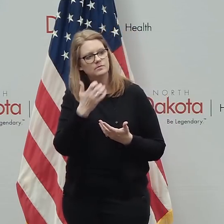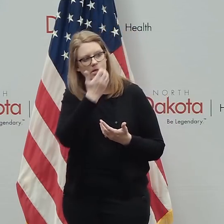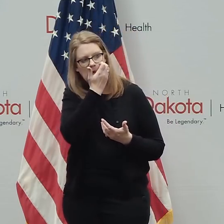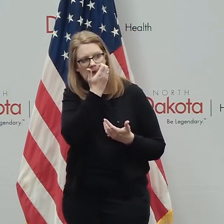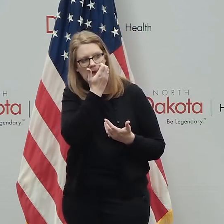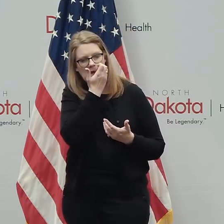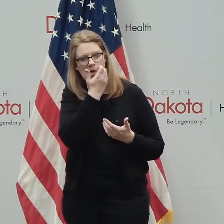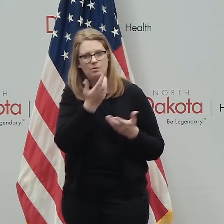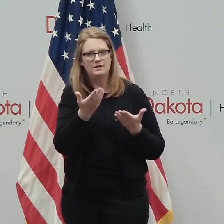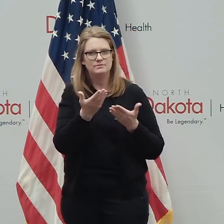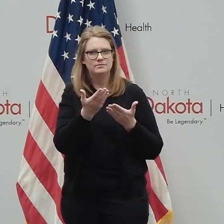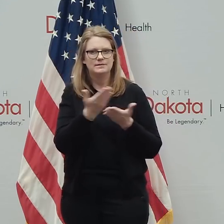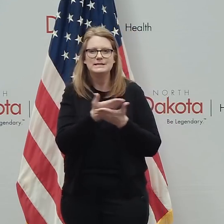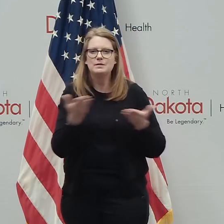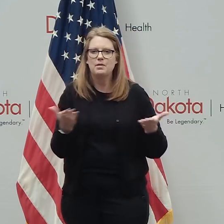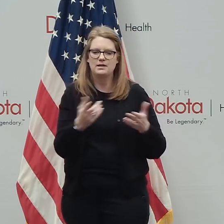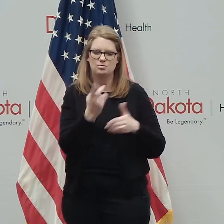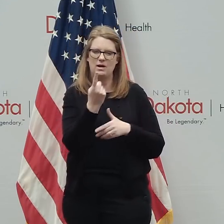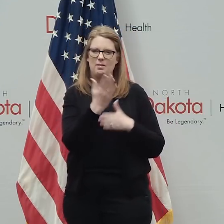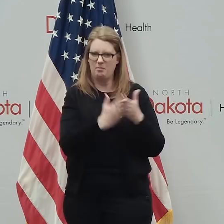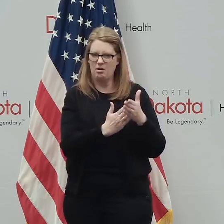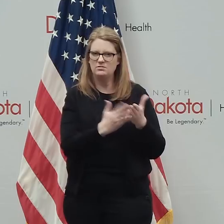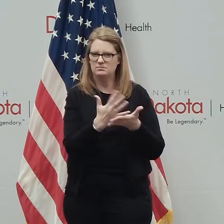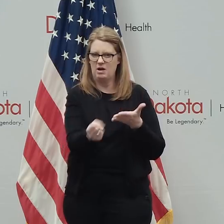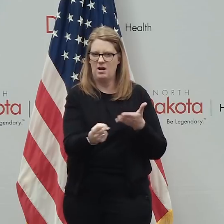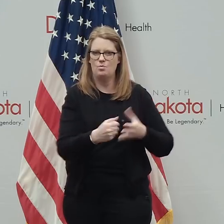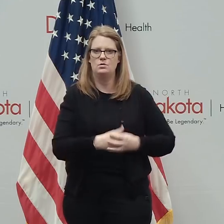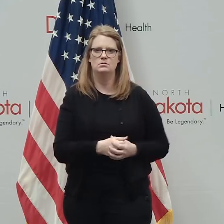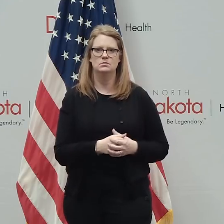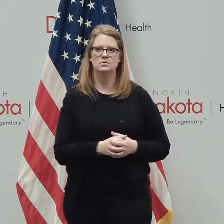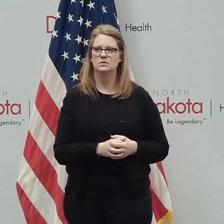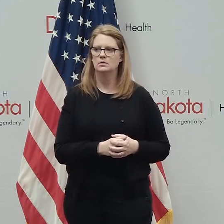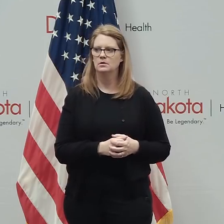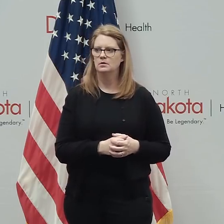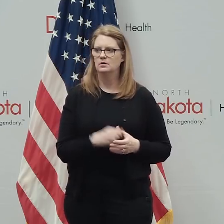the components. I won't call them supplies, but components.